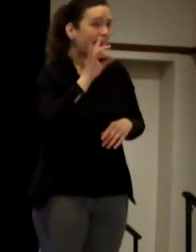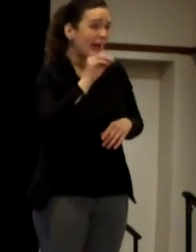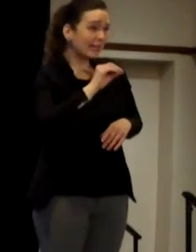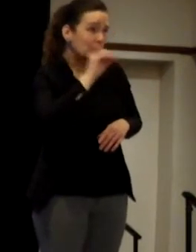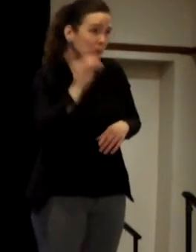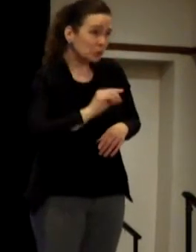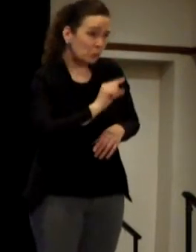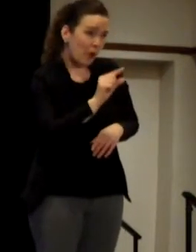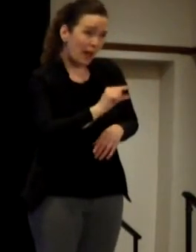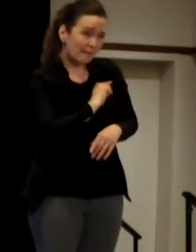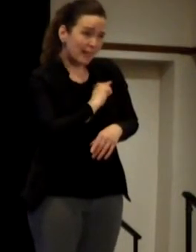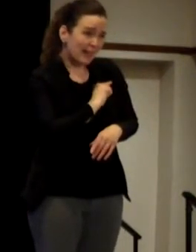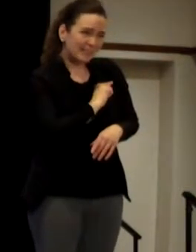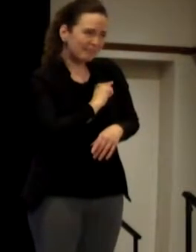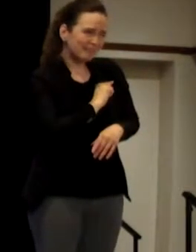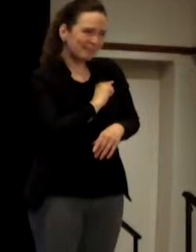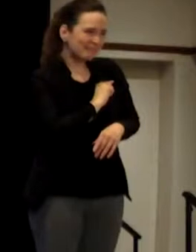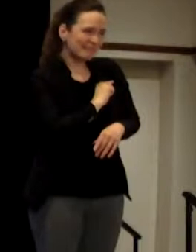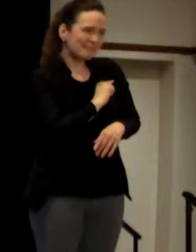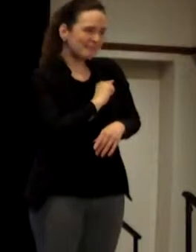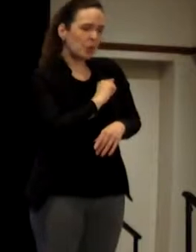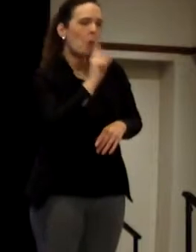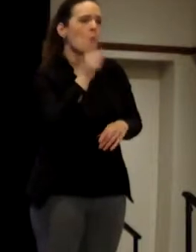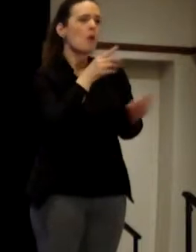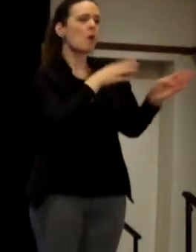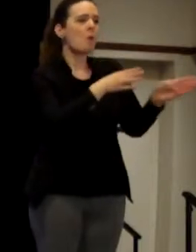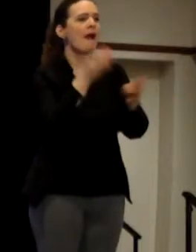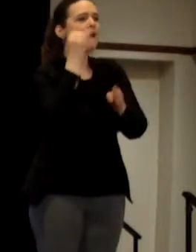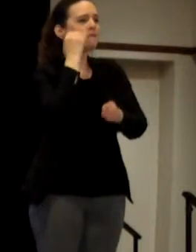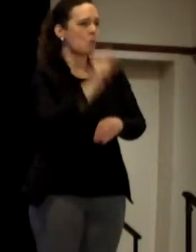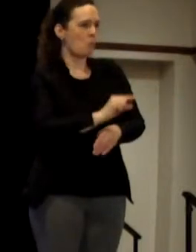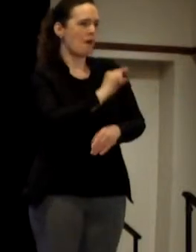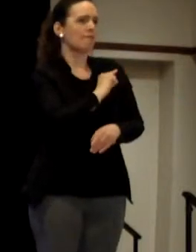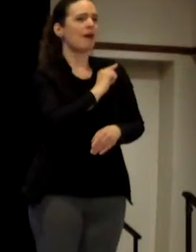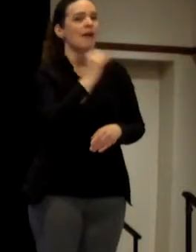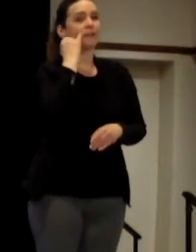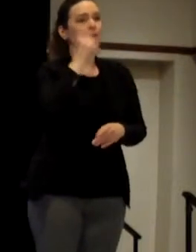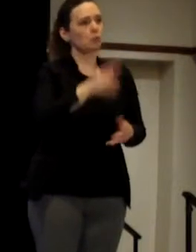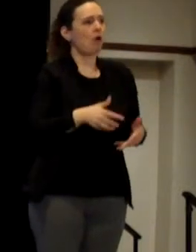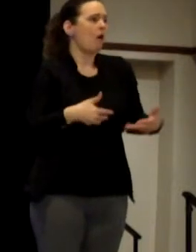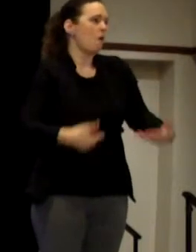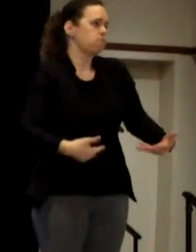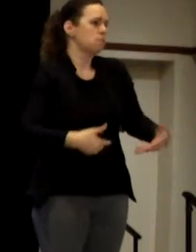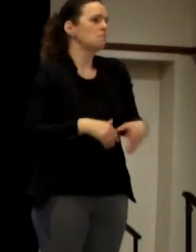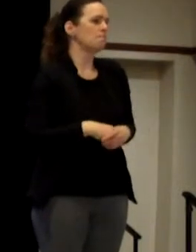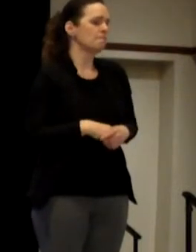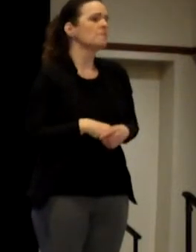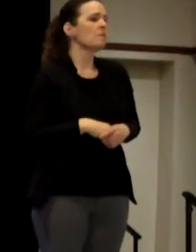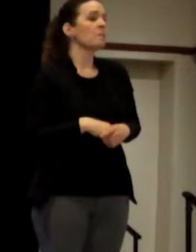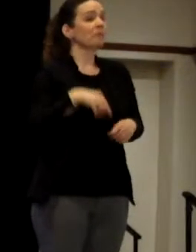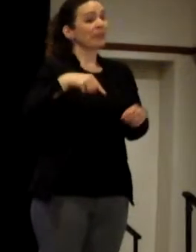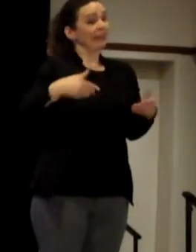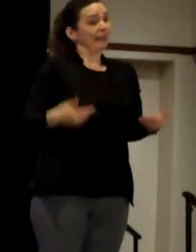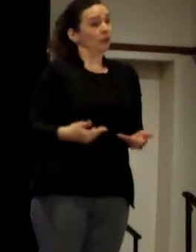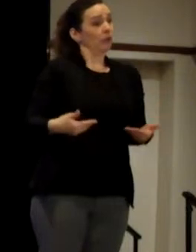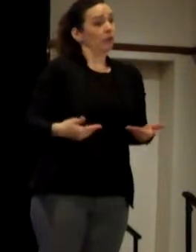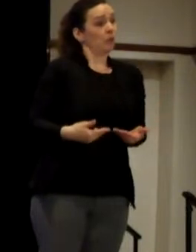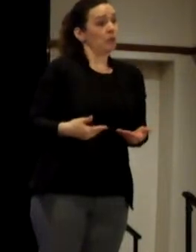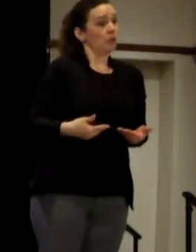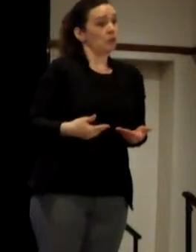BMI that people would qualify. We're having trouble filling the slots under the current eligibility, and we're